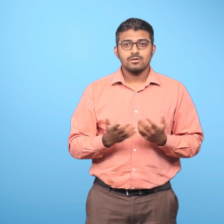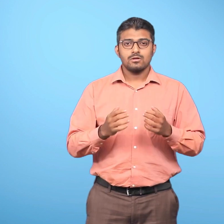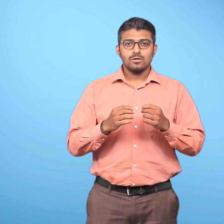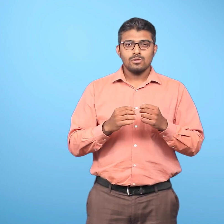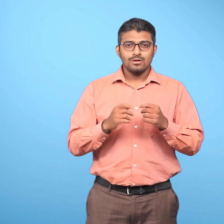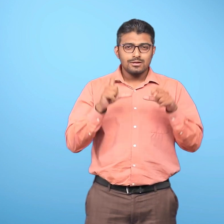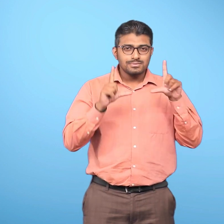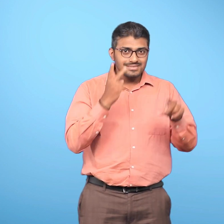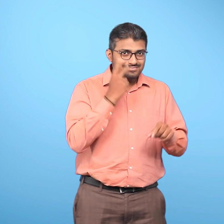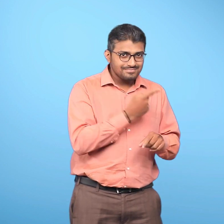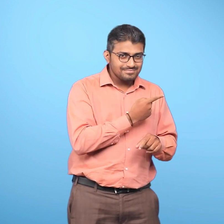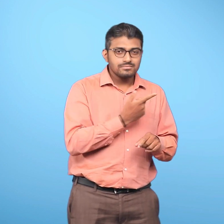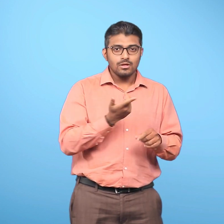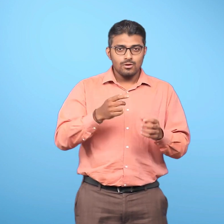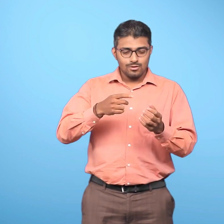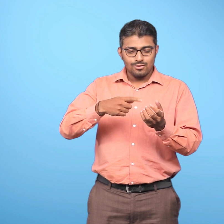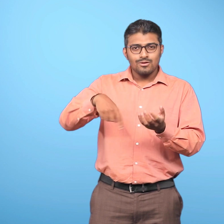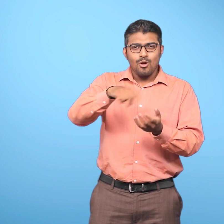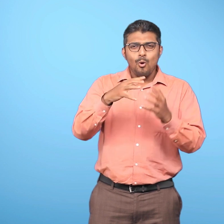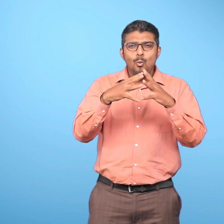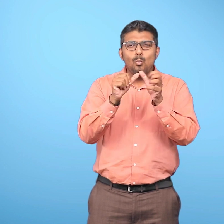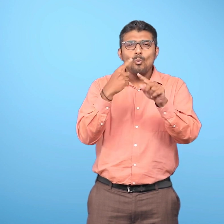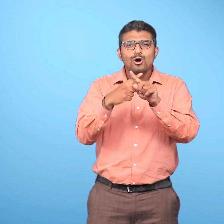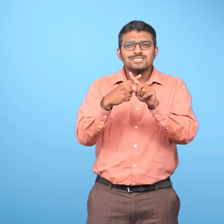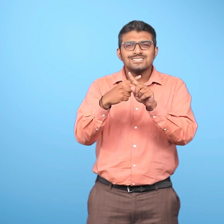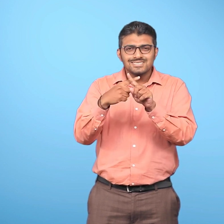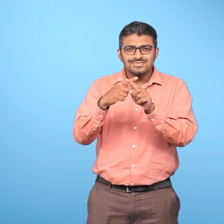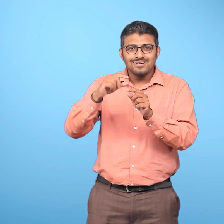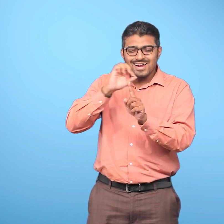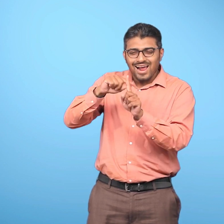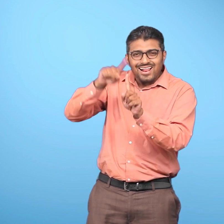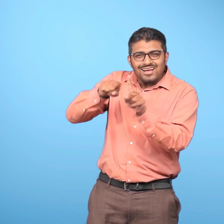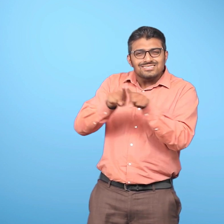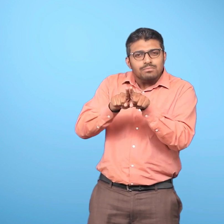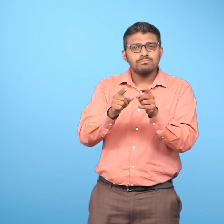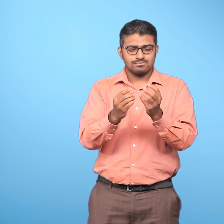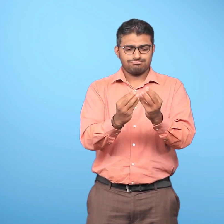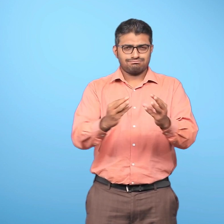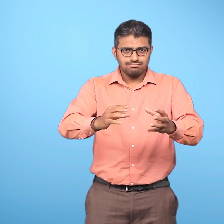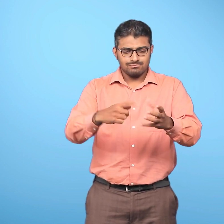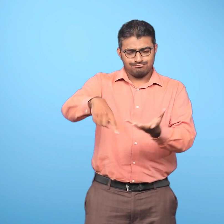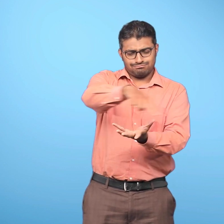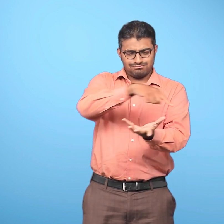If we were to take some wax in a pan and heat it, can this change be reversed?